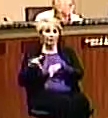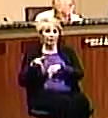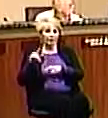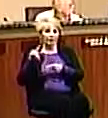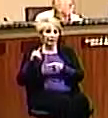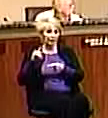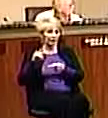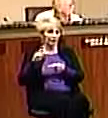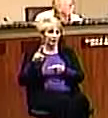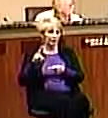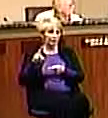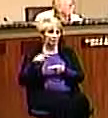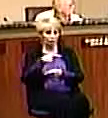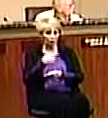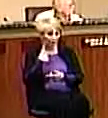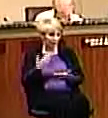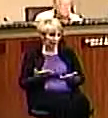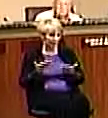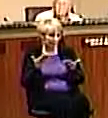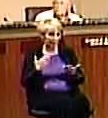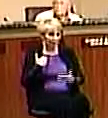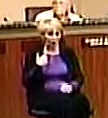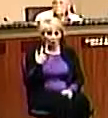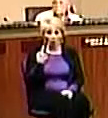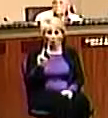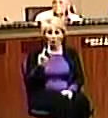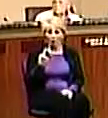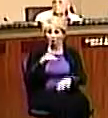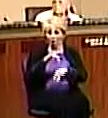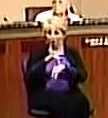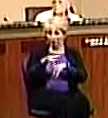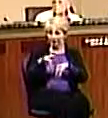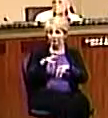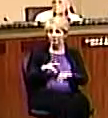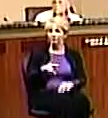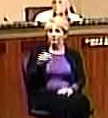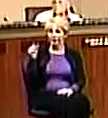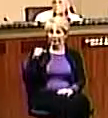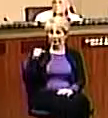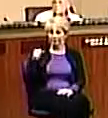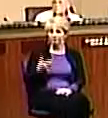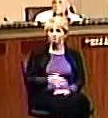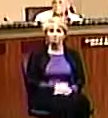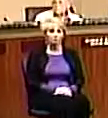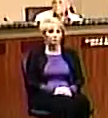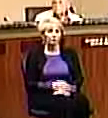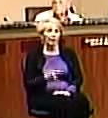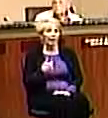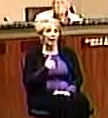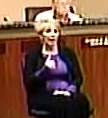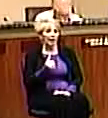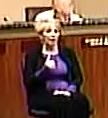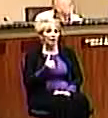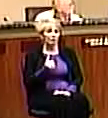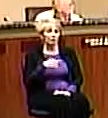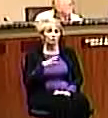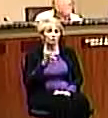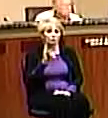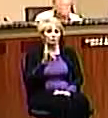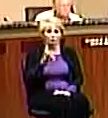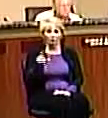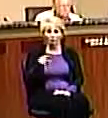a suggestion. Okay. You have one vacancy, okay? I appoint y'all,